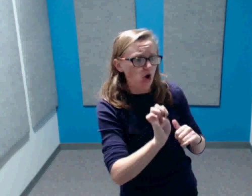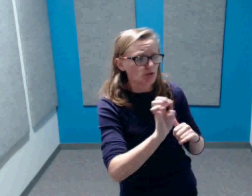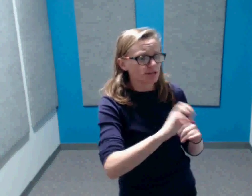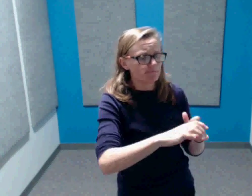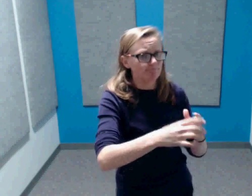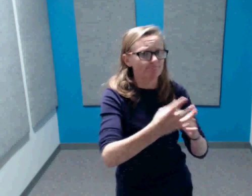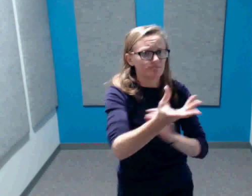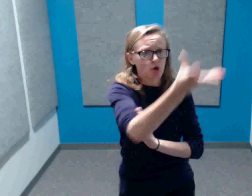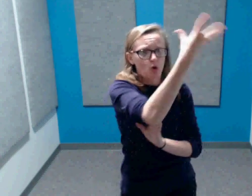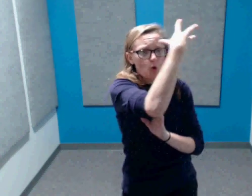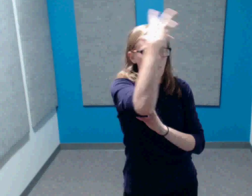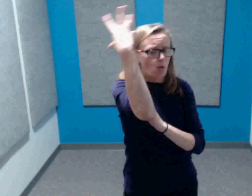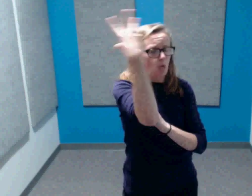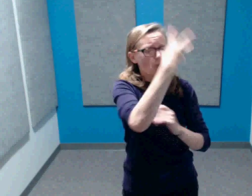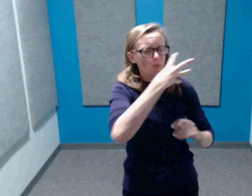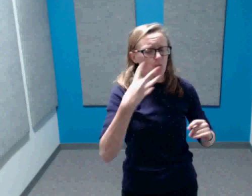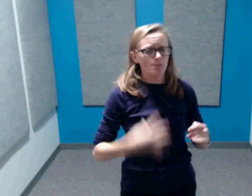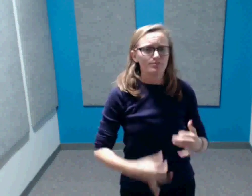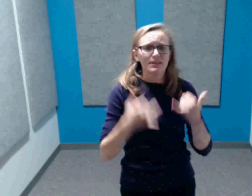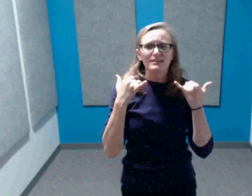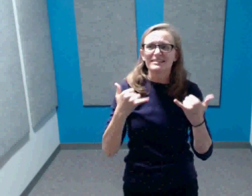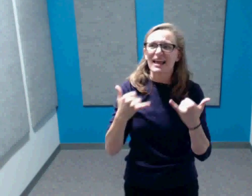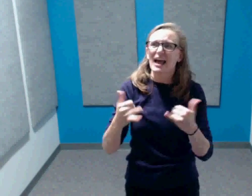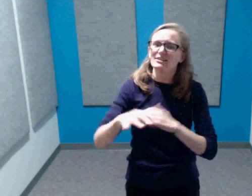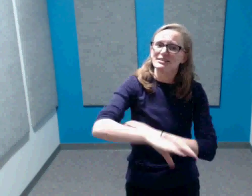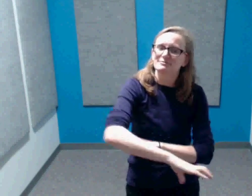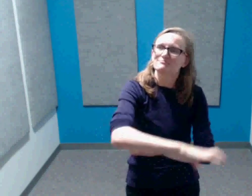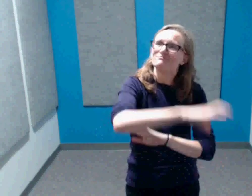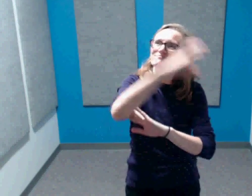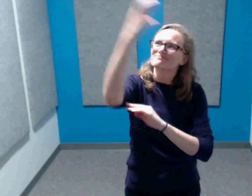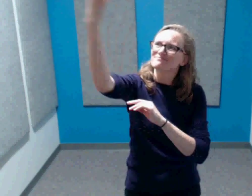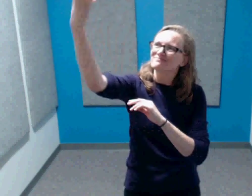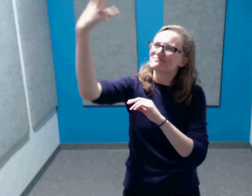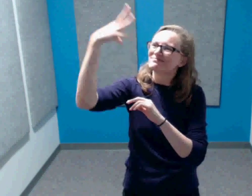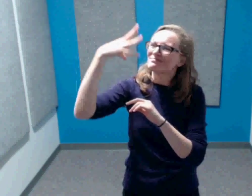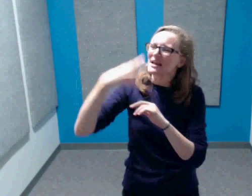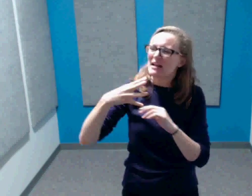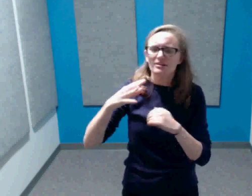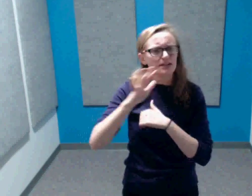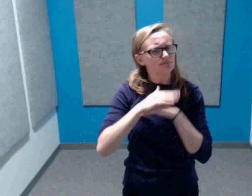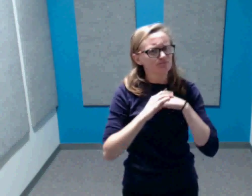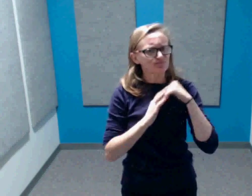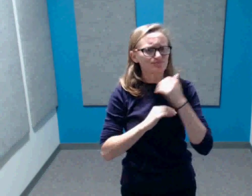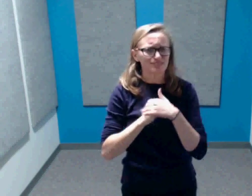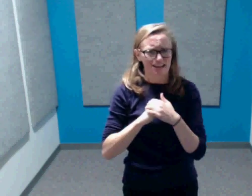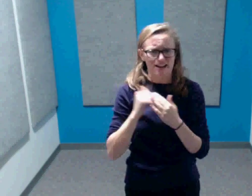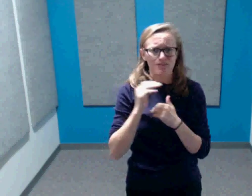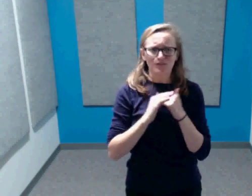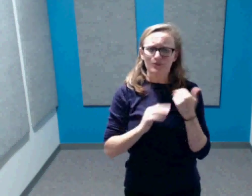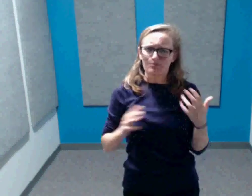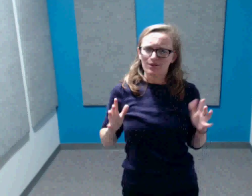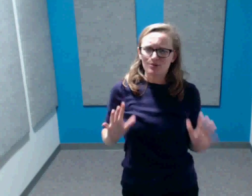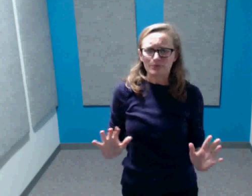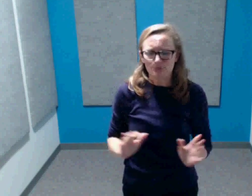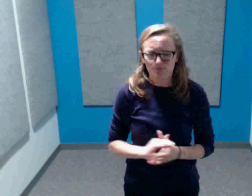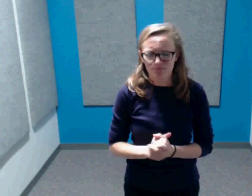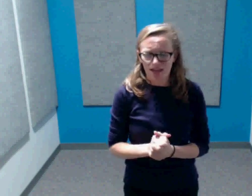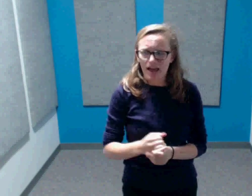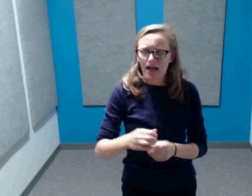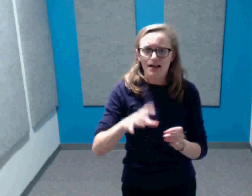let you in. Well, by this time, the sun was up, and things were warming up a little bit. I was kind of getting used to this stuff, you know. I'm around there. I got the water hose, you know, and